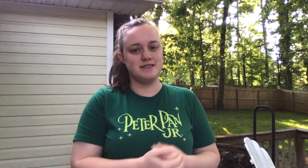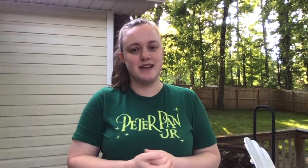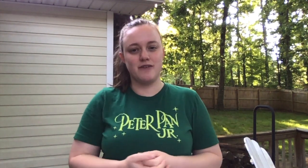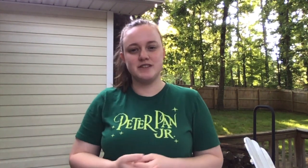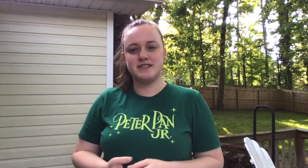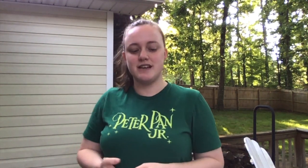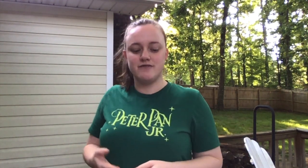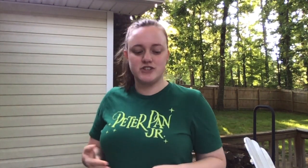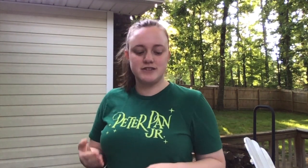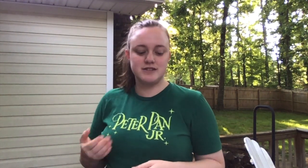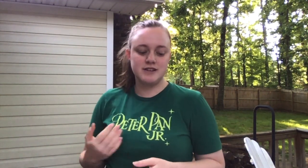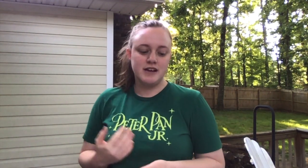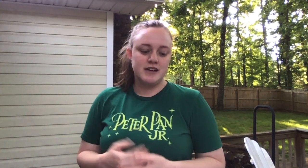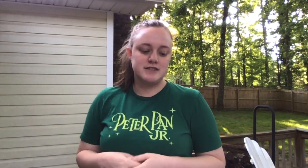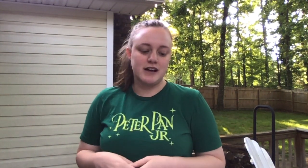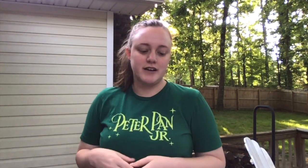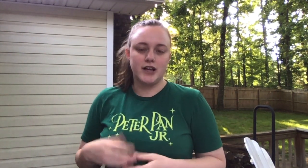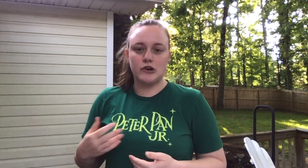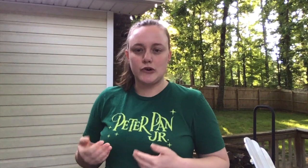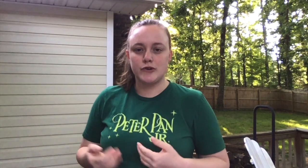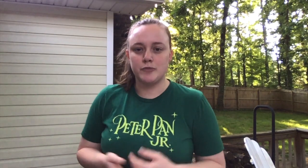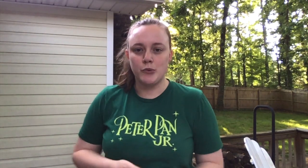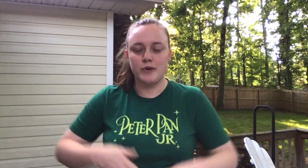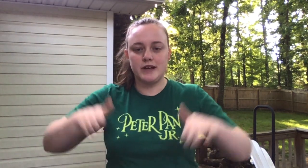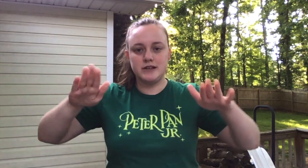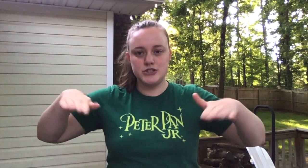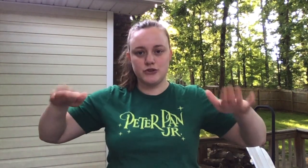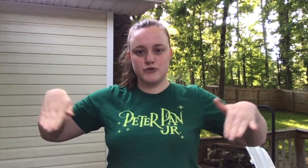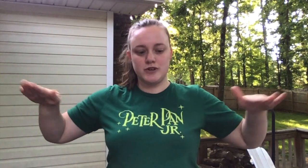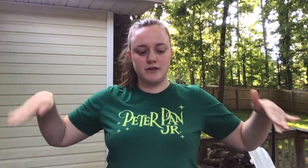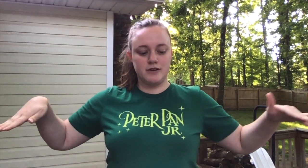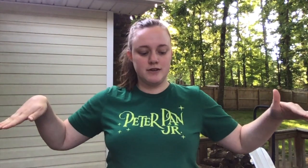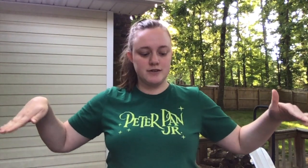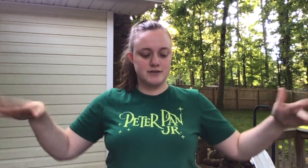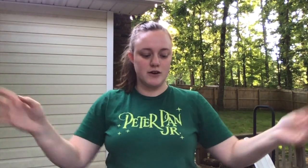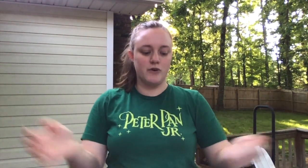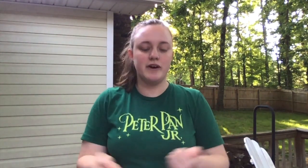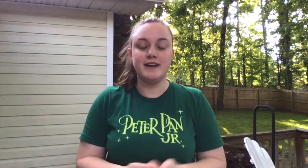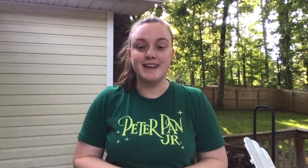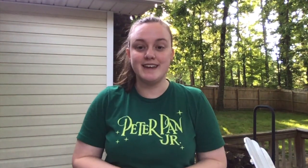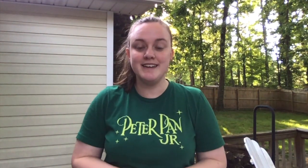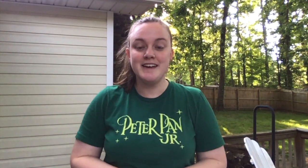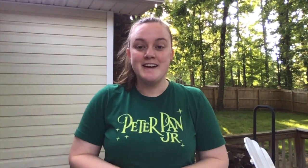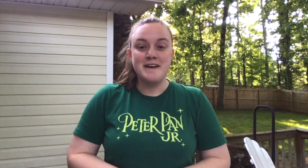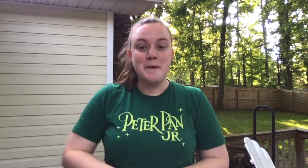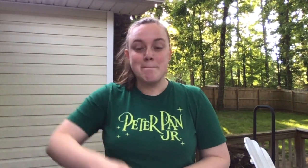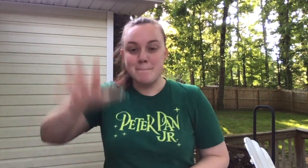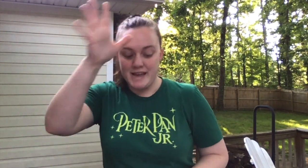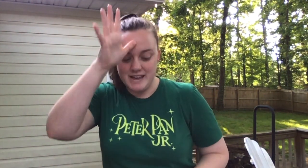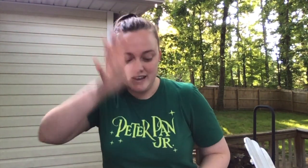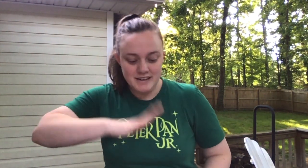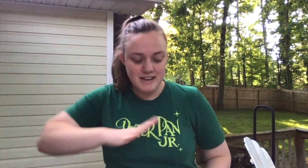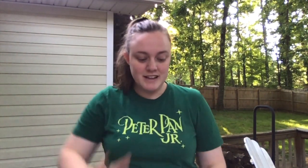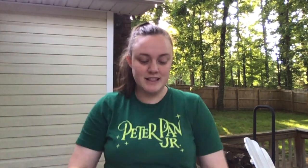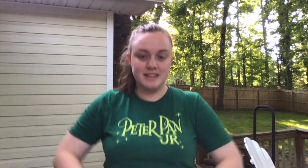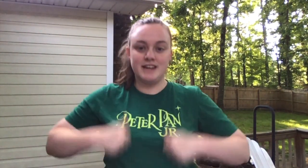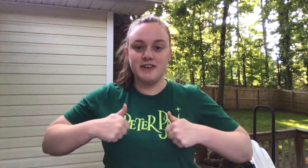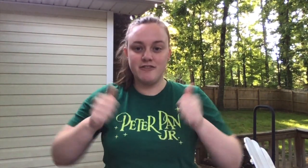now instead of just signing girl or boy, children. So again, man live